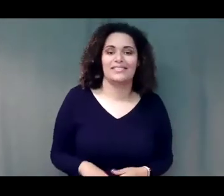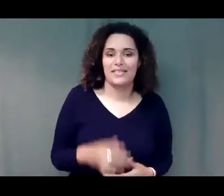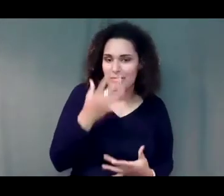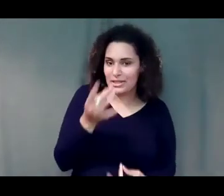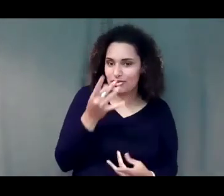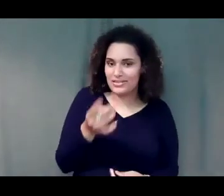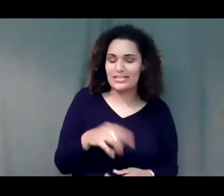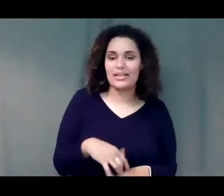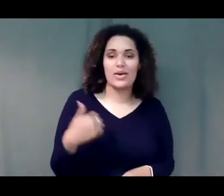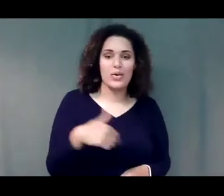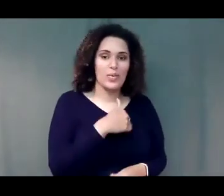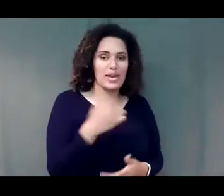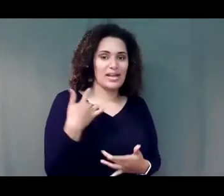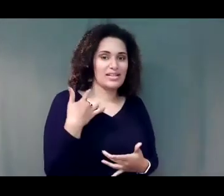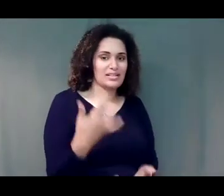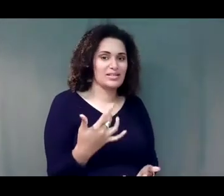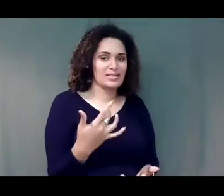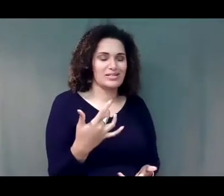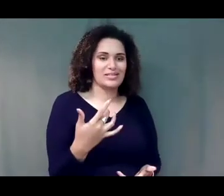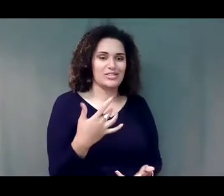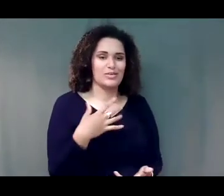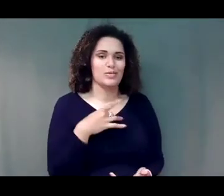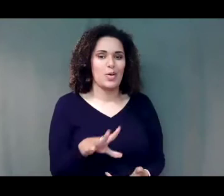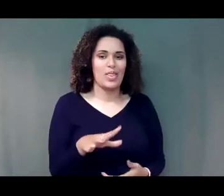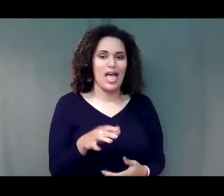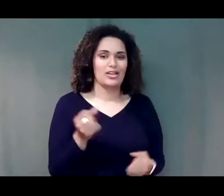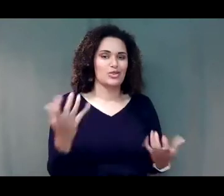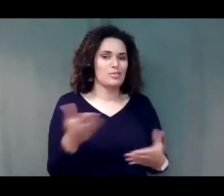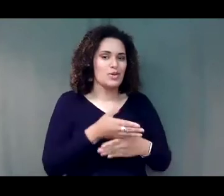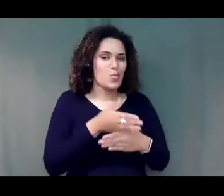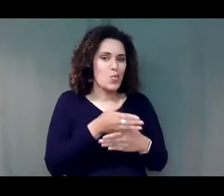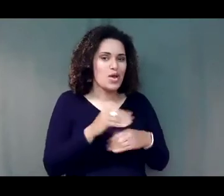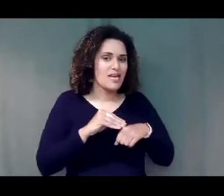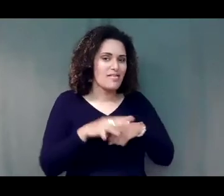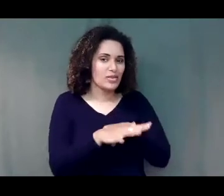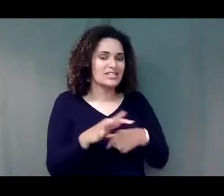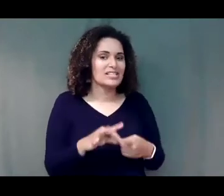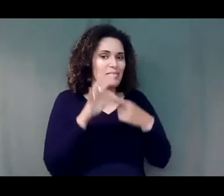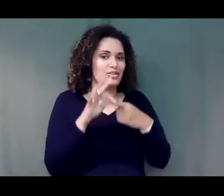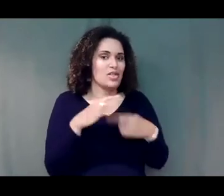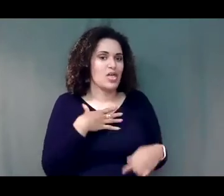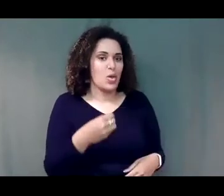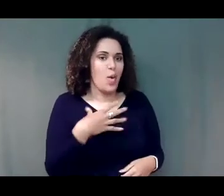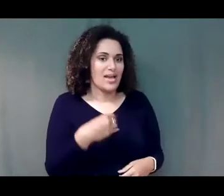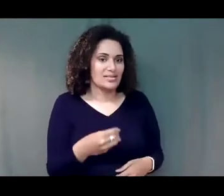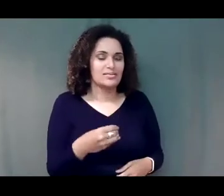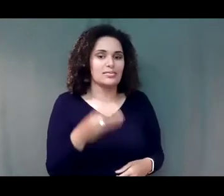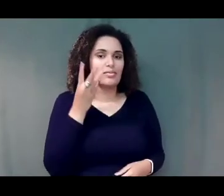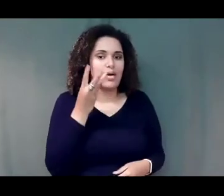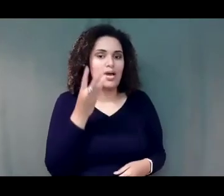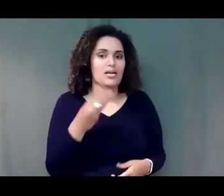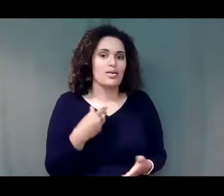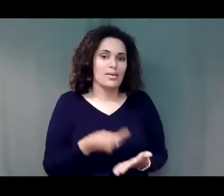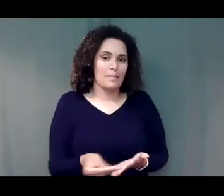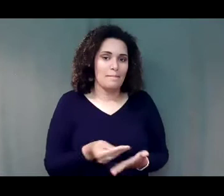We tend not to like too much wood influence in any of our wines, but especially the whites. So we try to buy barrels. We